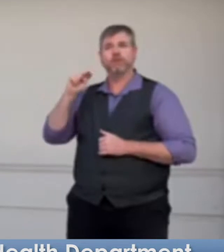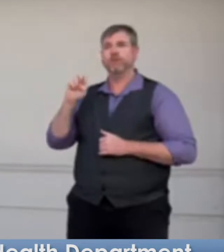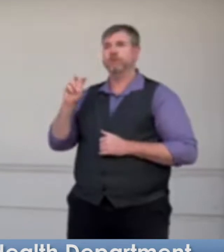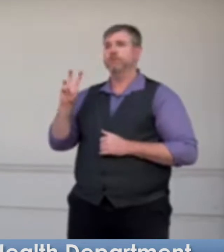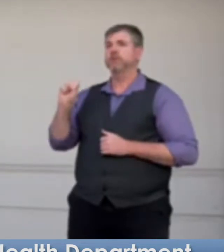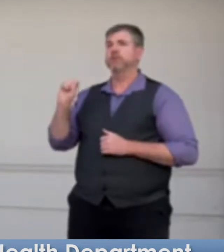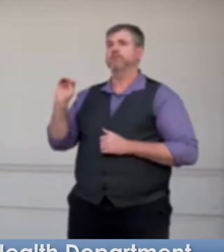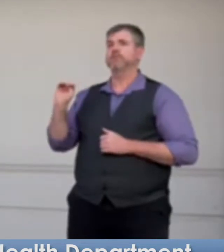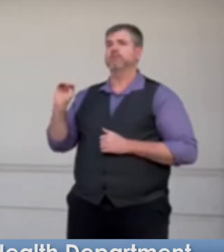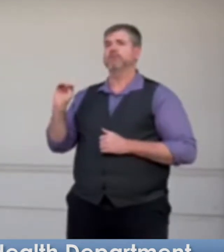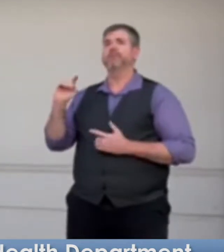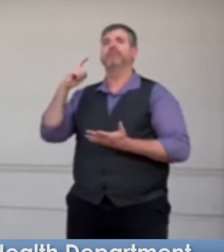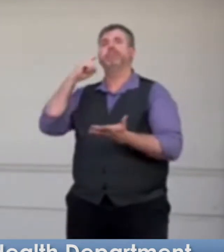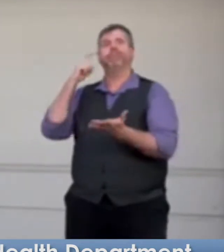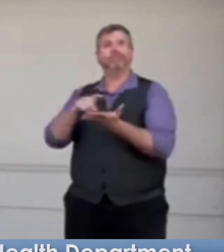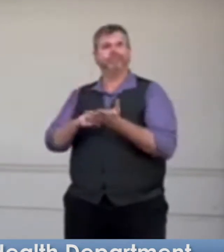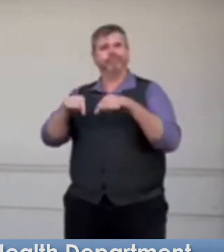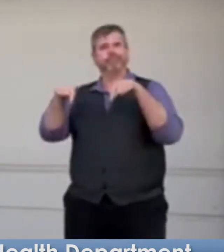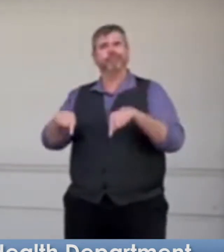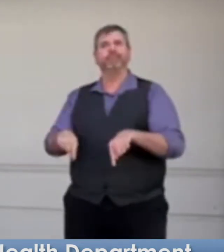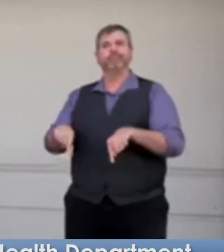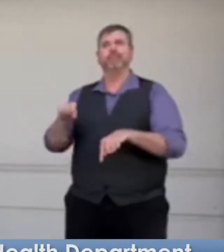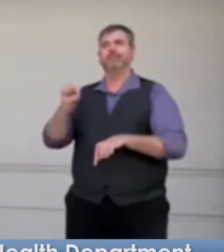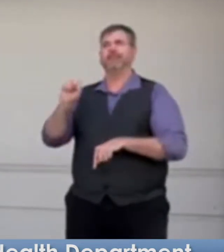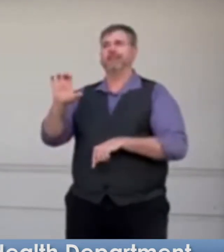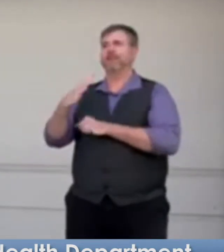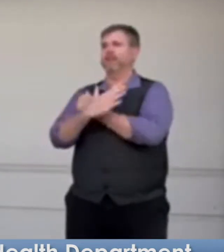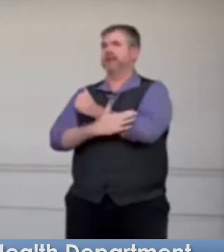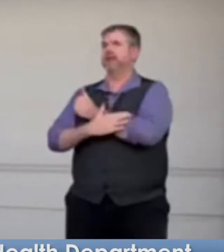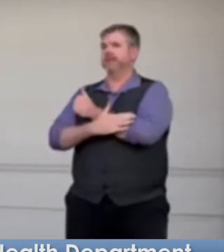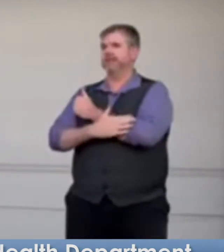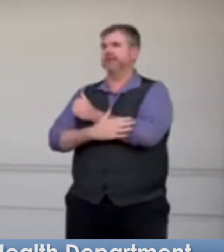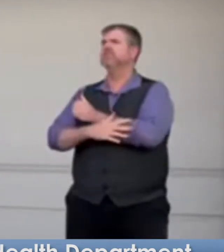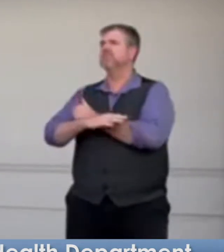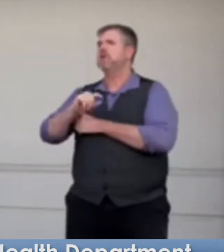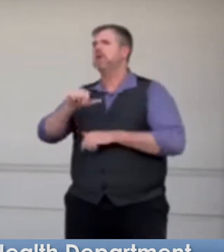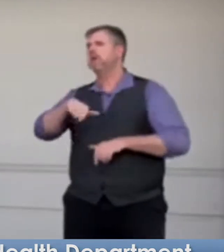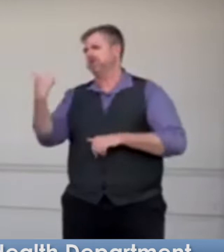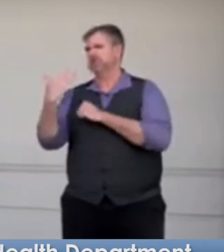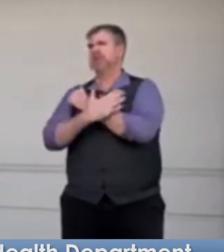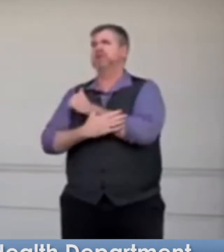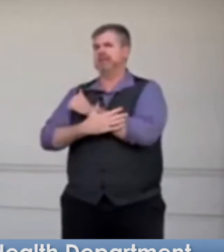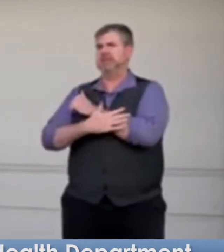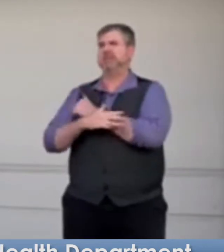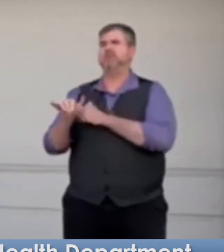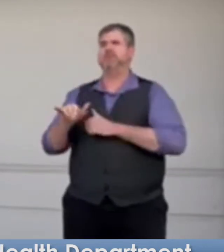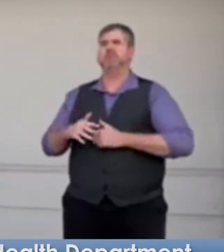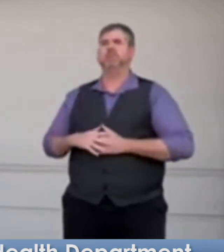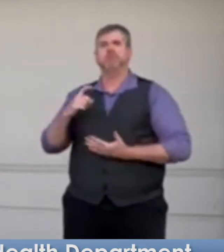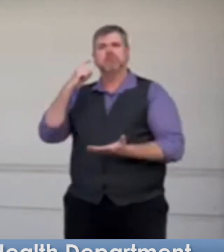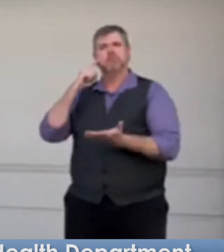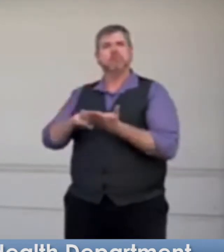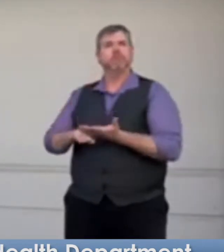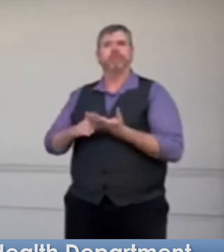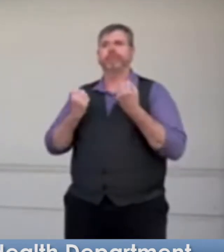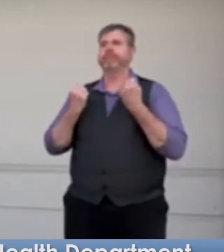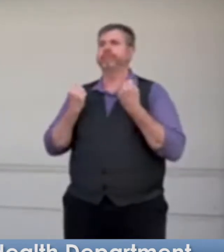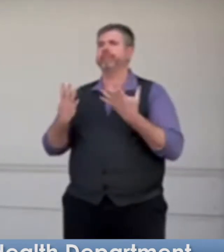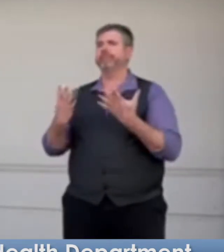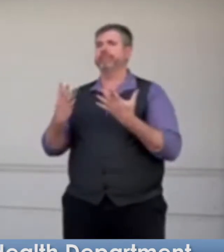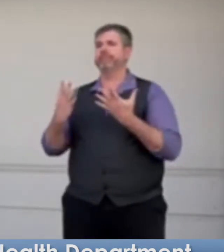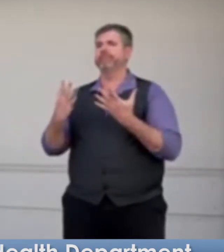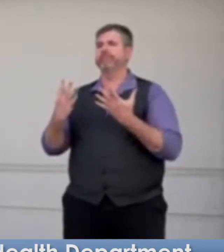and many other counties across the state of California under the state's 4-tier color